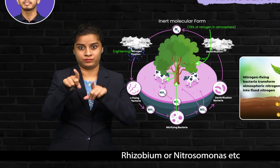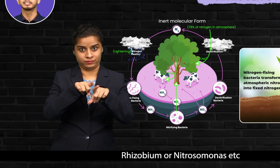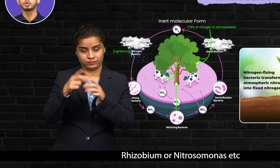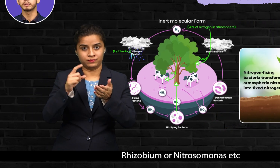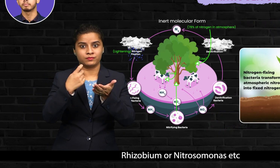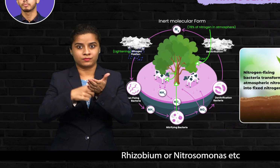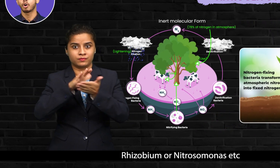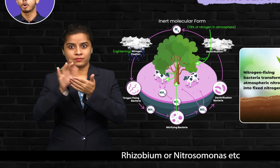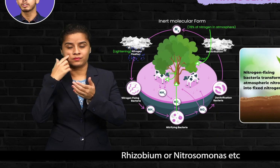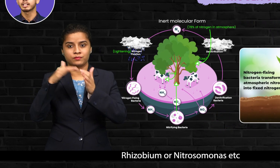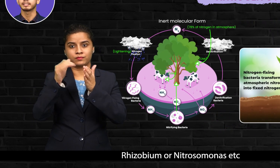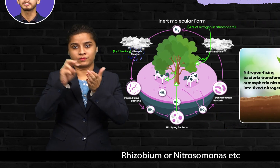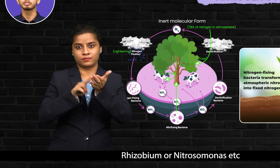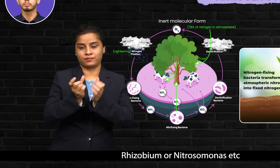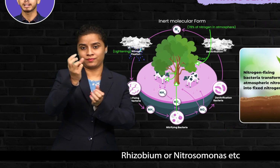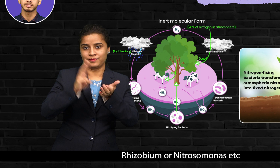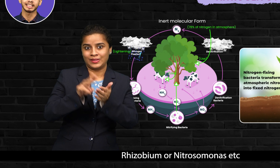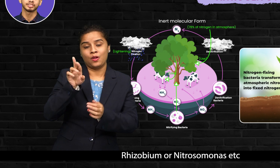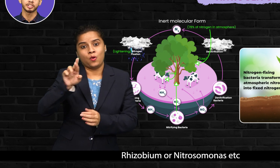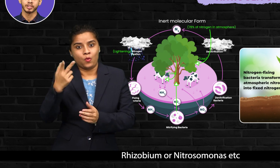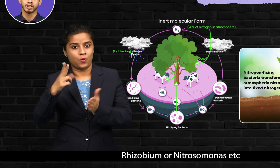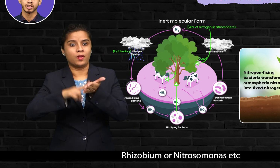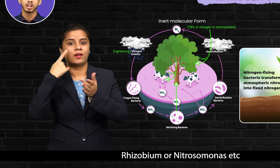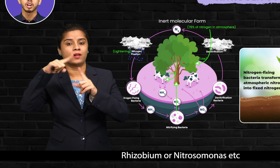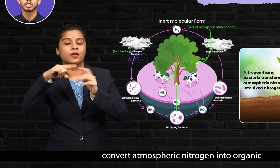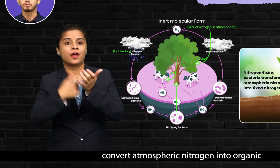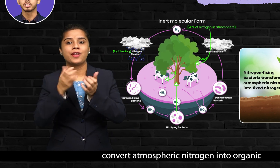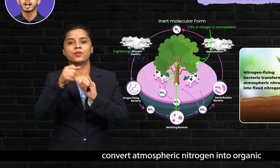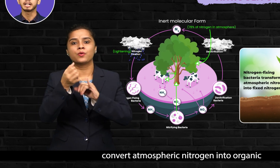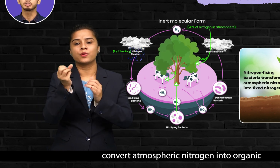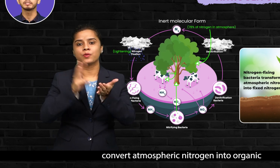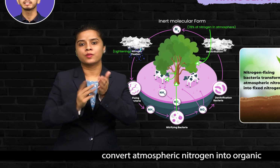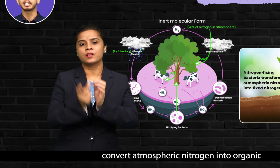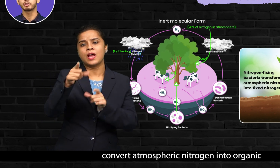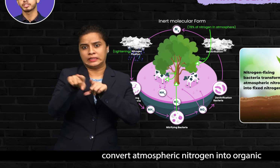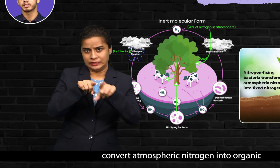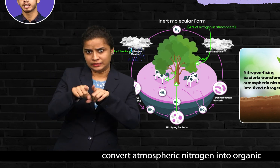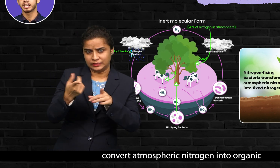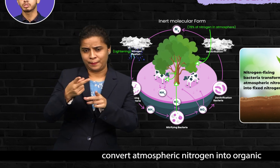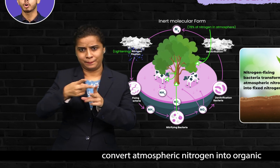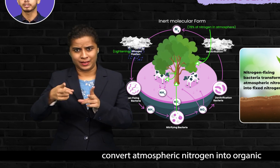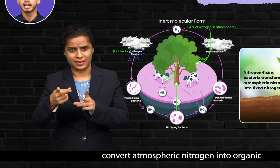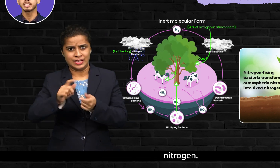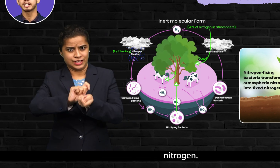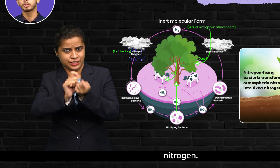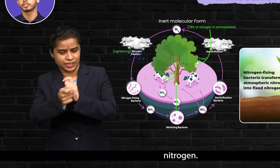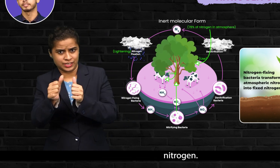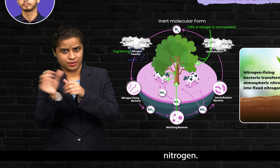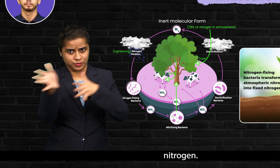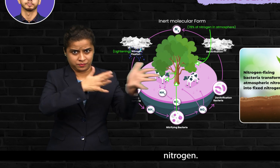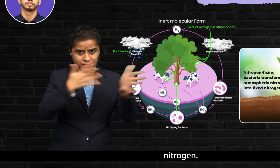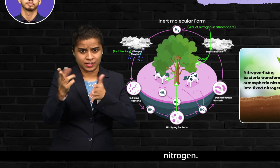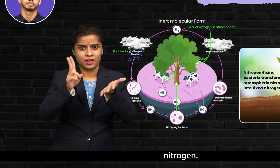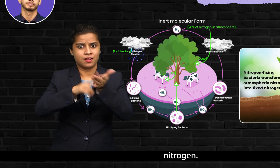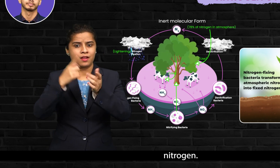Bacteria like rhizobium or nitrosomonas etc. convert atmospheric nitrogen into organic nitrogen.